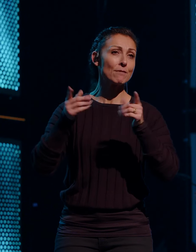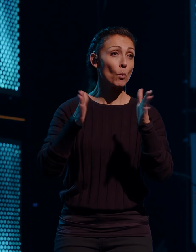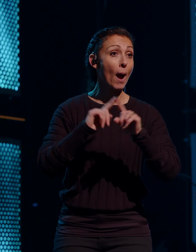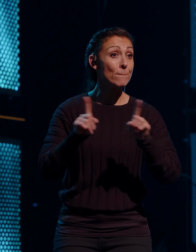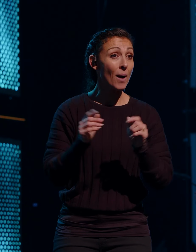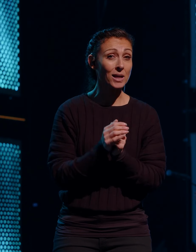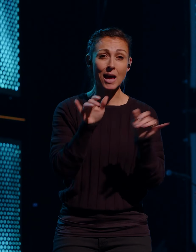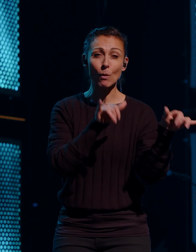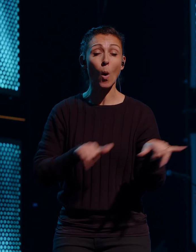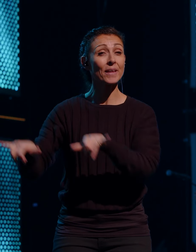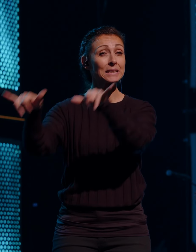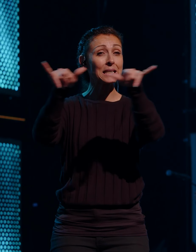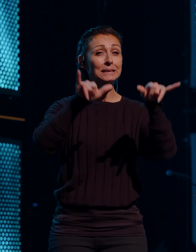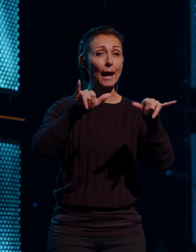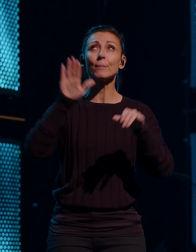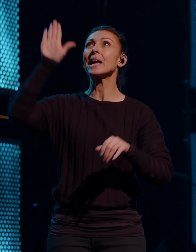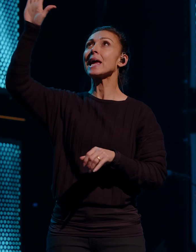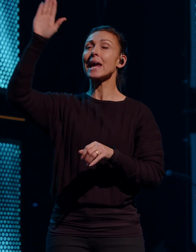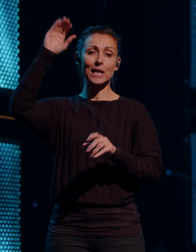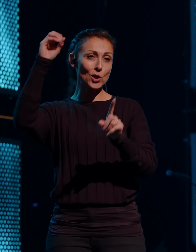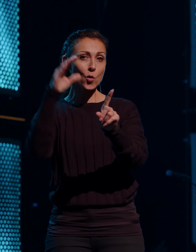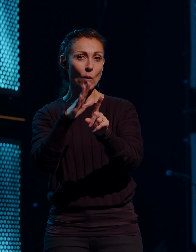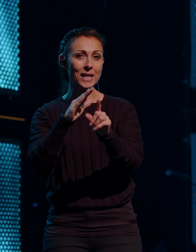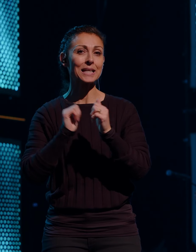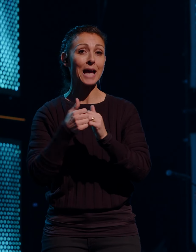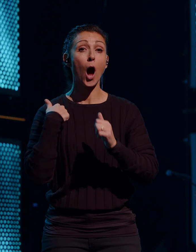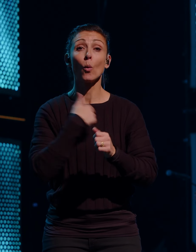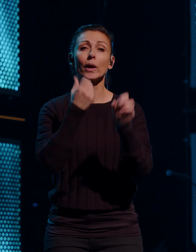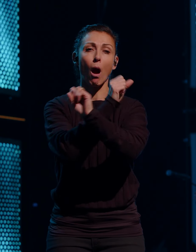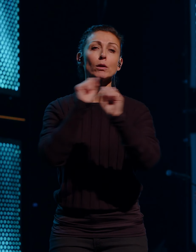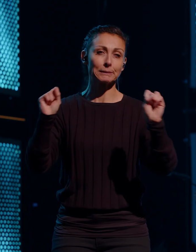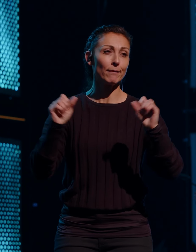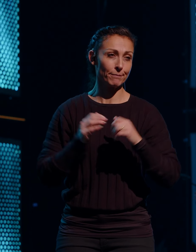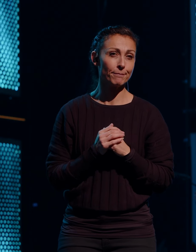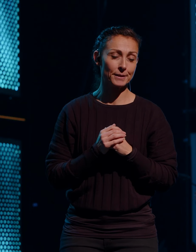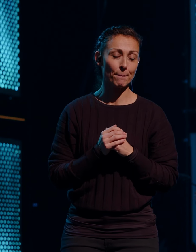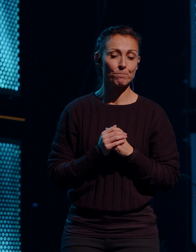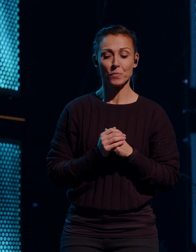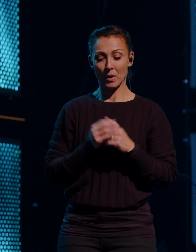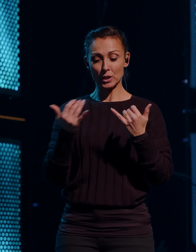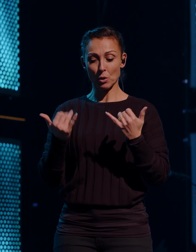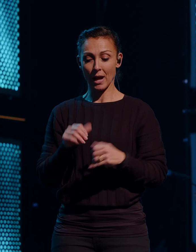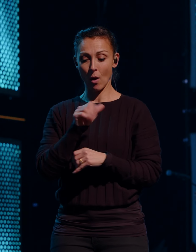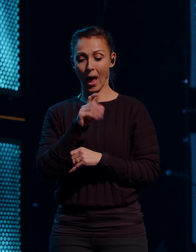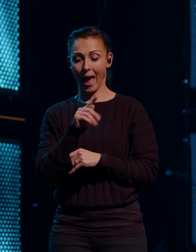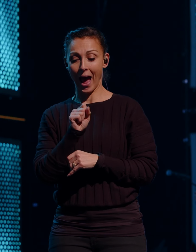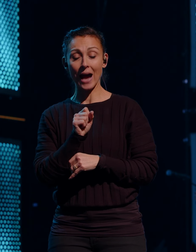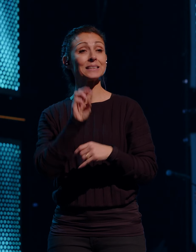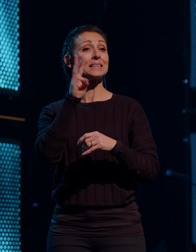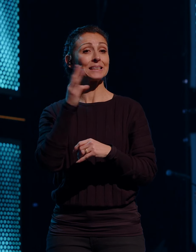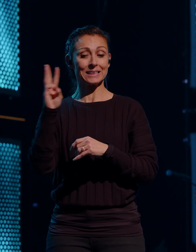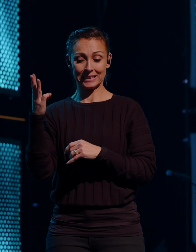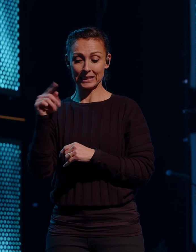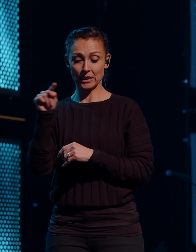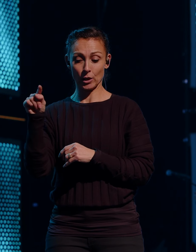each and every single one of us. Let's look at Acts 16, 16 through 18. A very heartbreaking